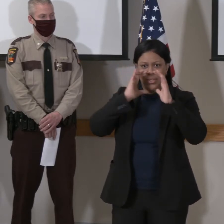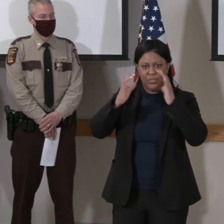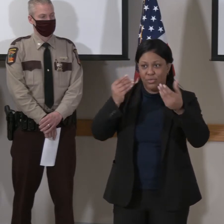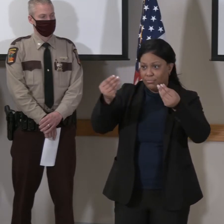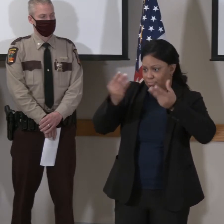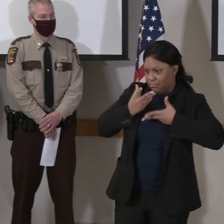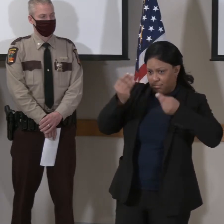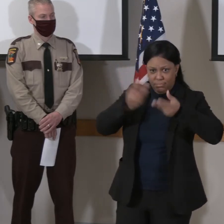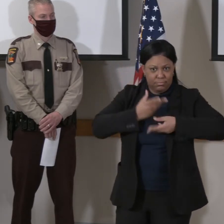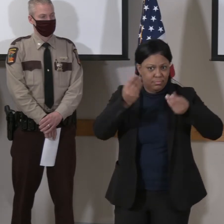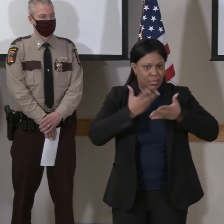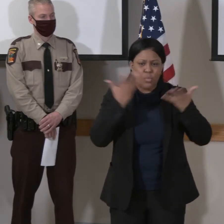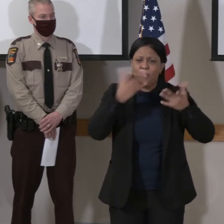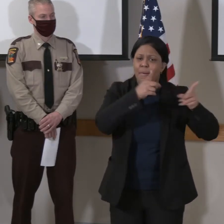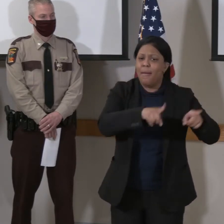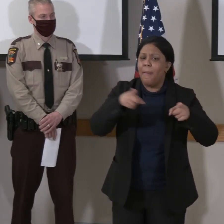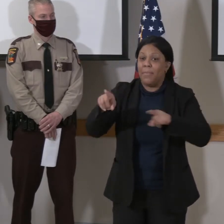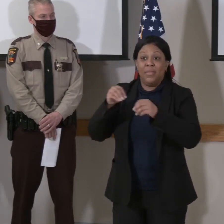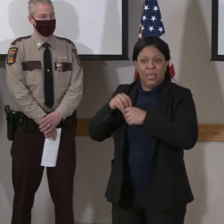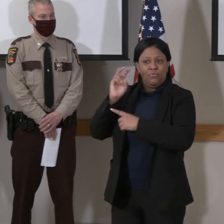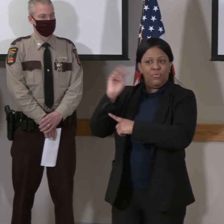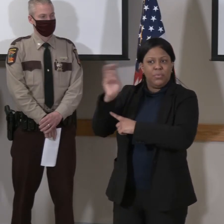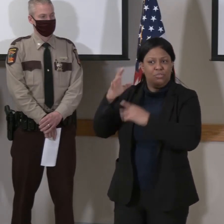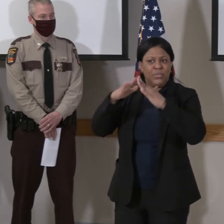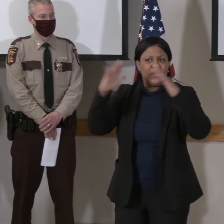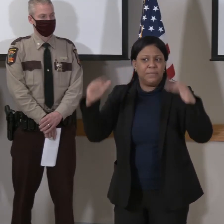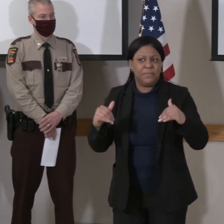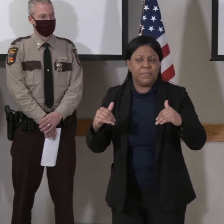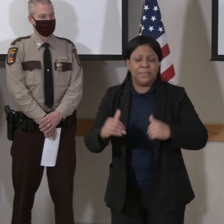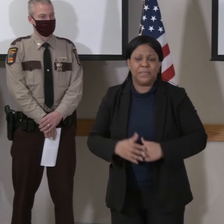within the transportation system that we're sworn to protect.